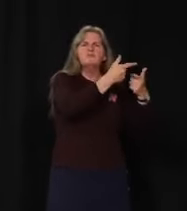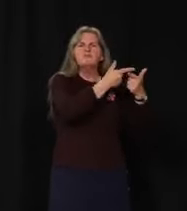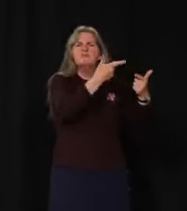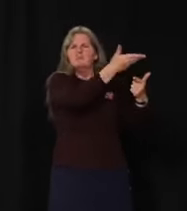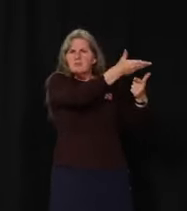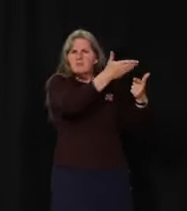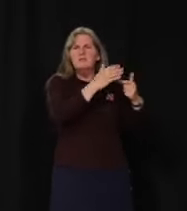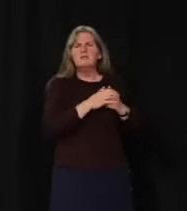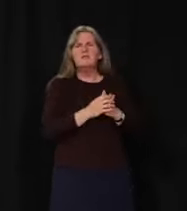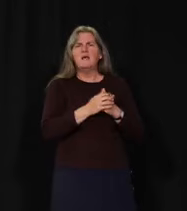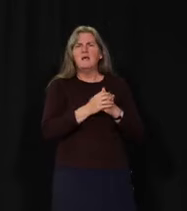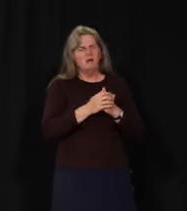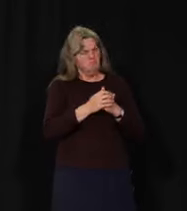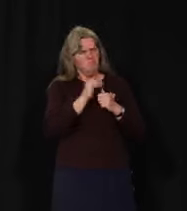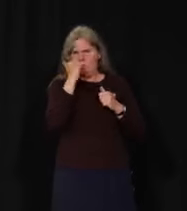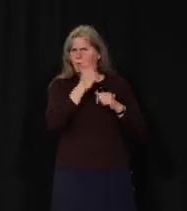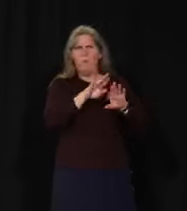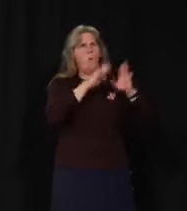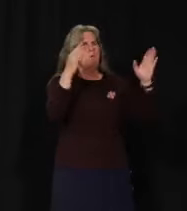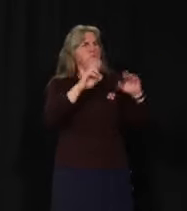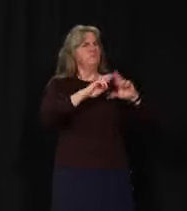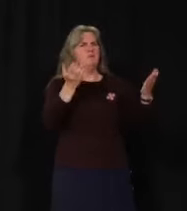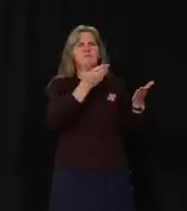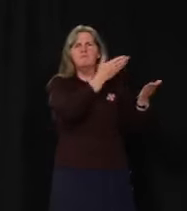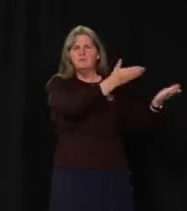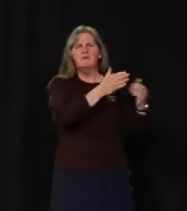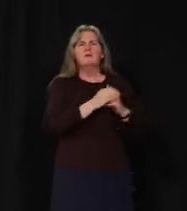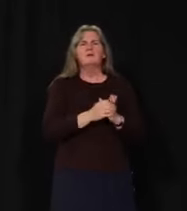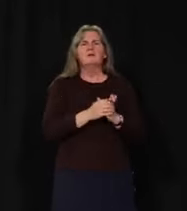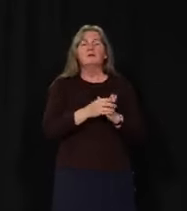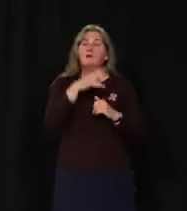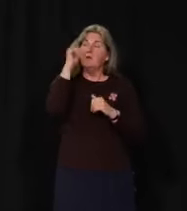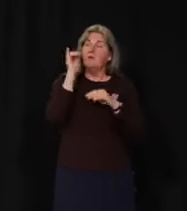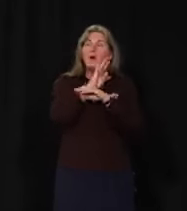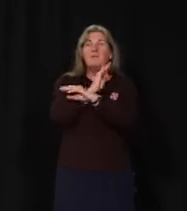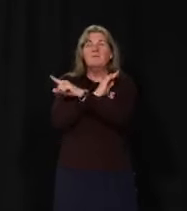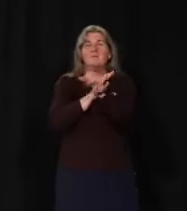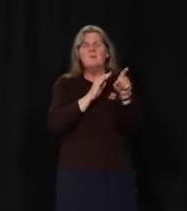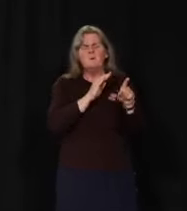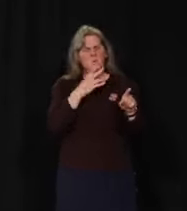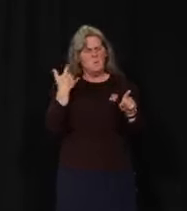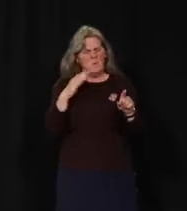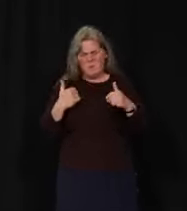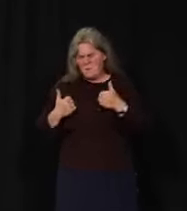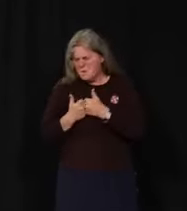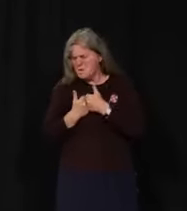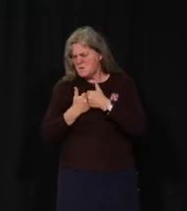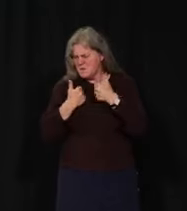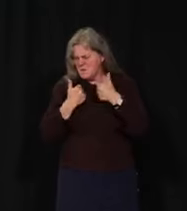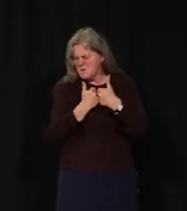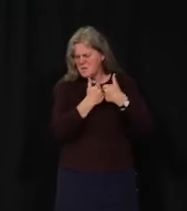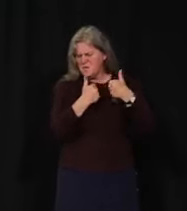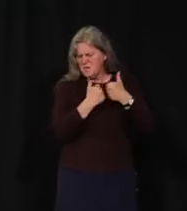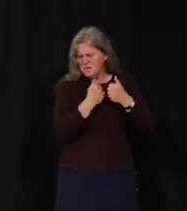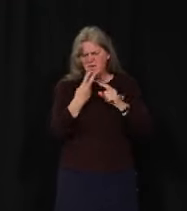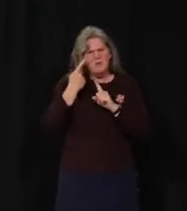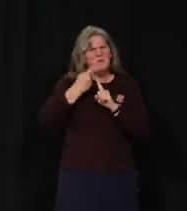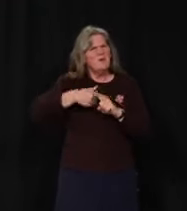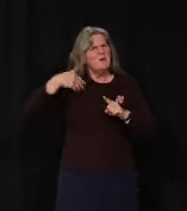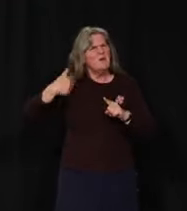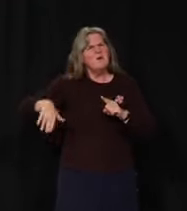homegrown Yukon foods there as well. Yukon businesses have faced unprecedented challenges over the past few